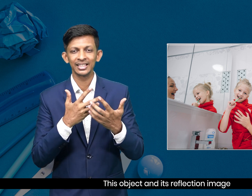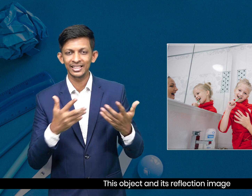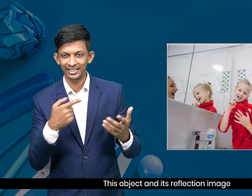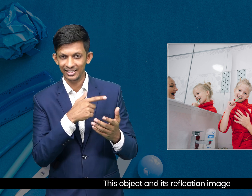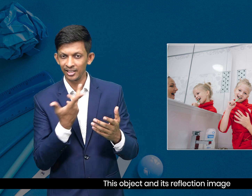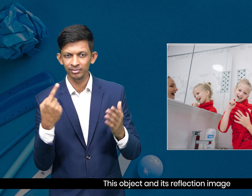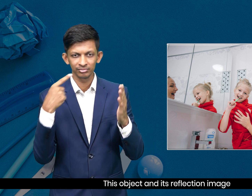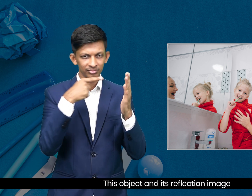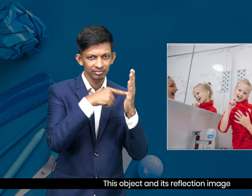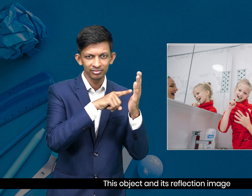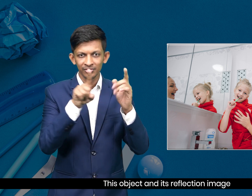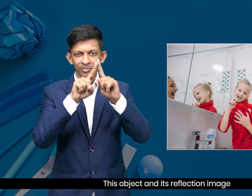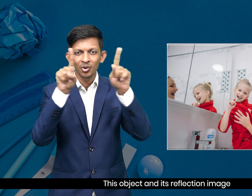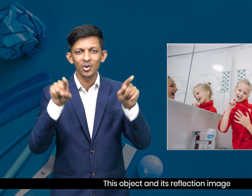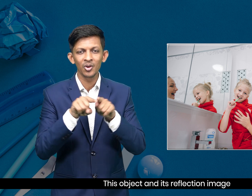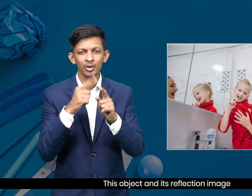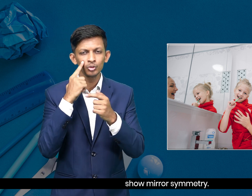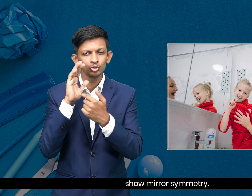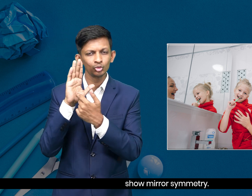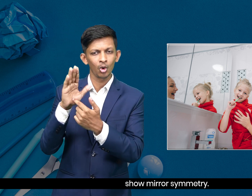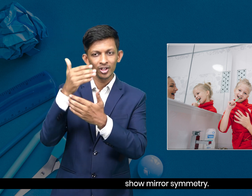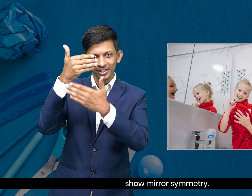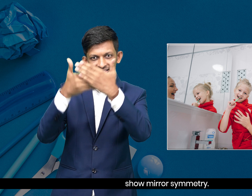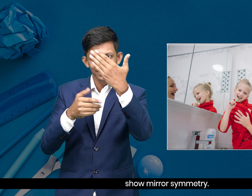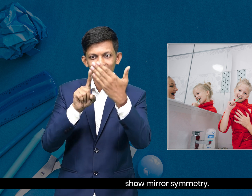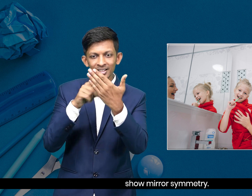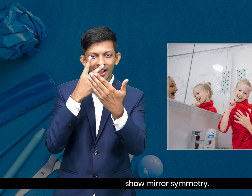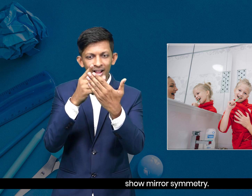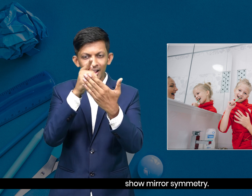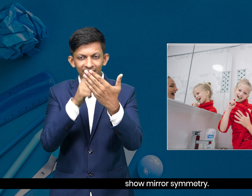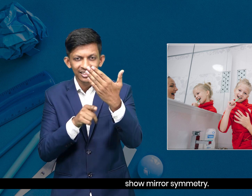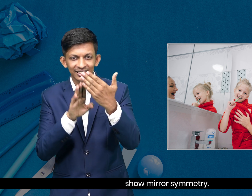This object and its reflections image show mirror symmetry.